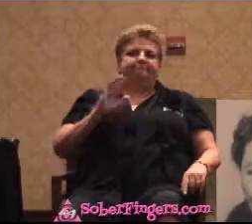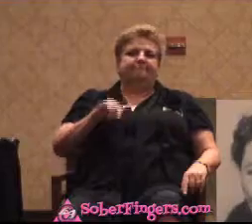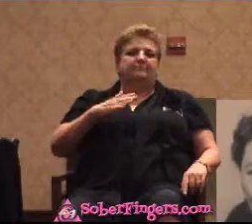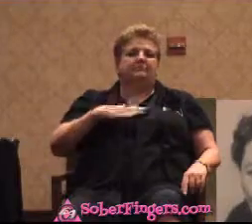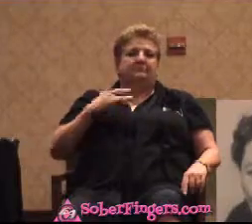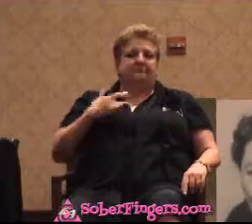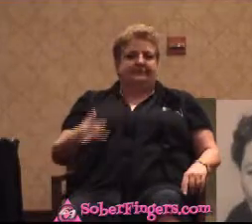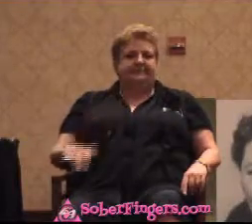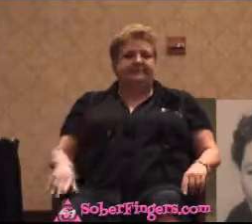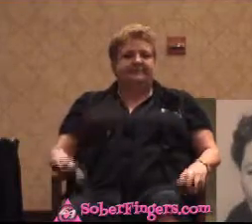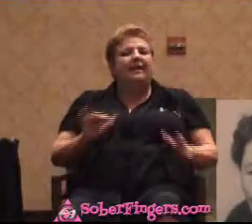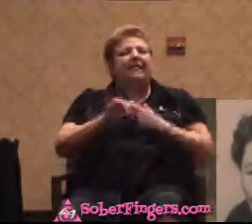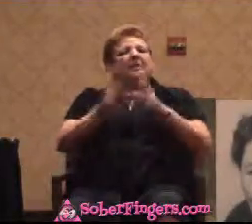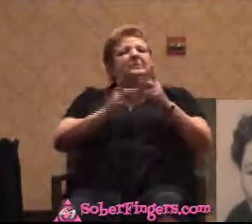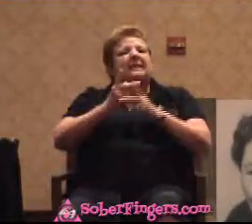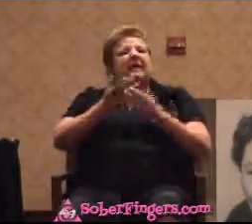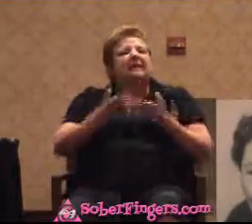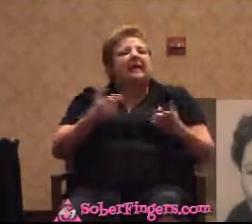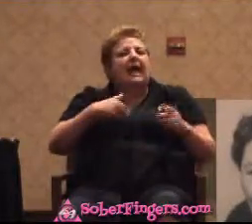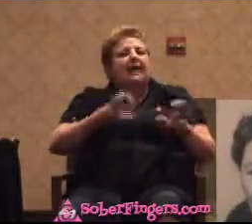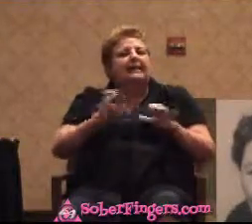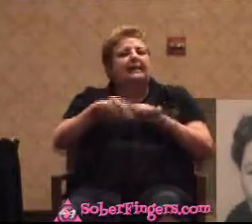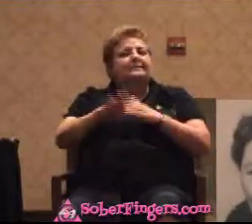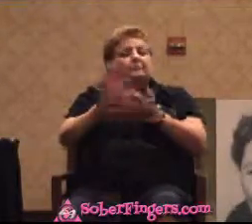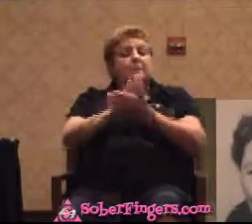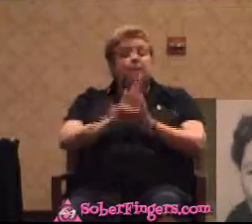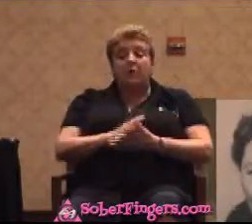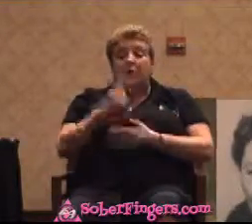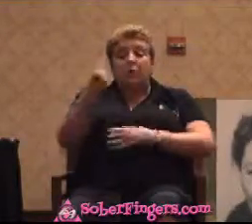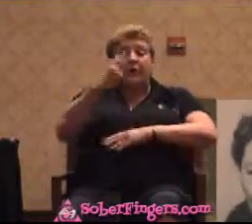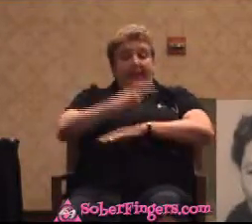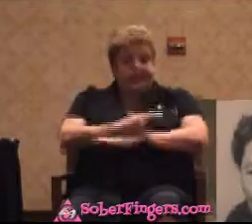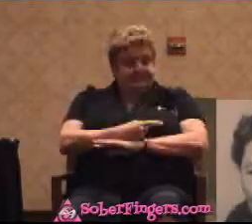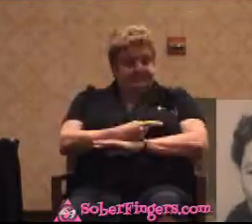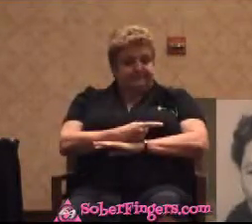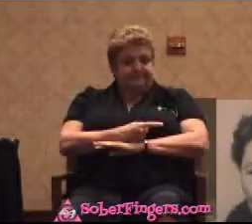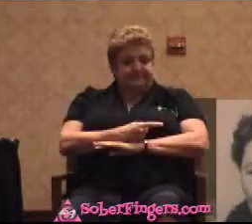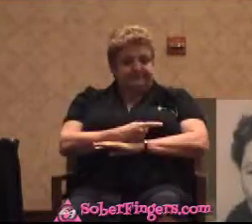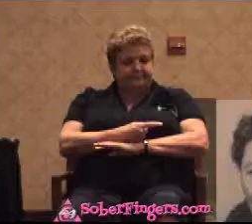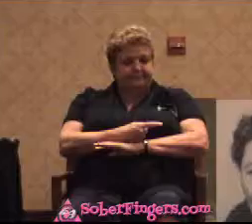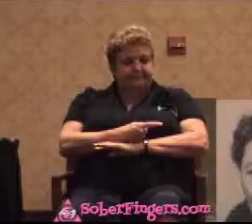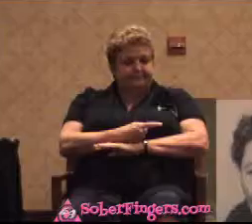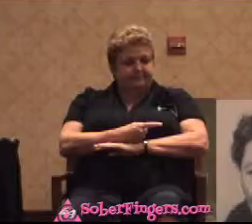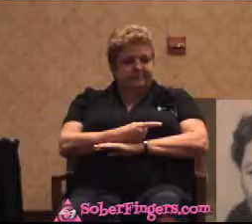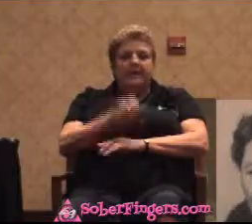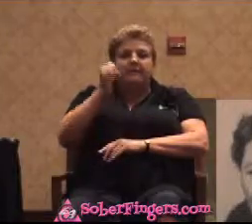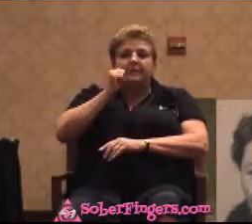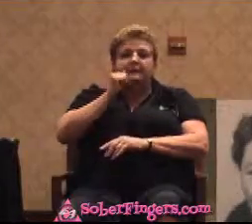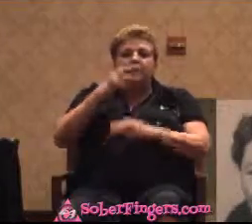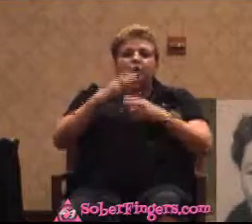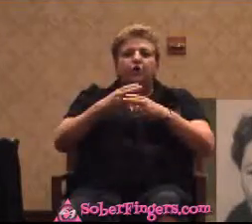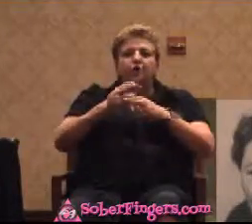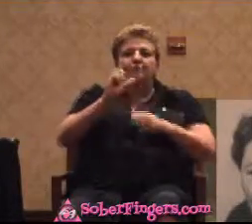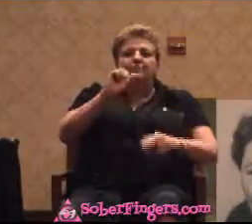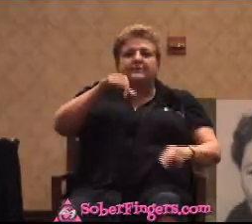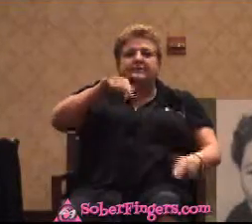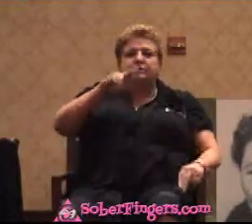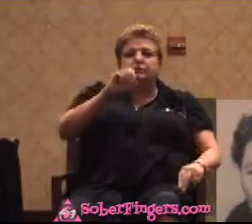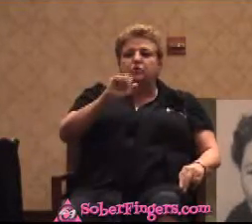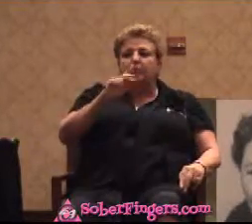did in school. This one particular day, there was this girl named Squeaky. Squeaky was like 6'10" in the 5th